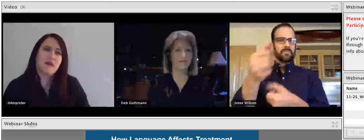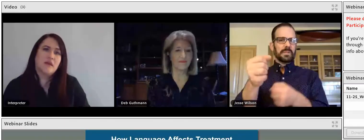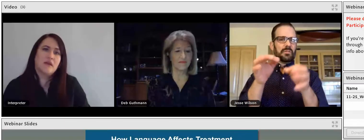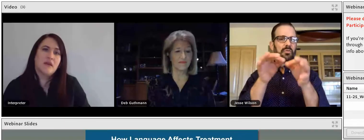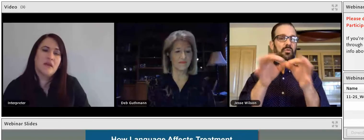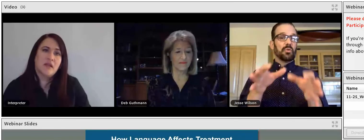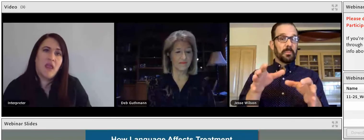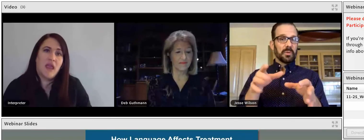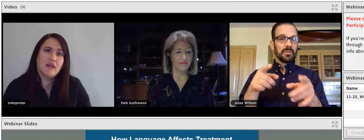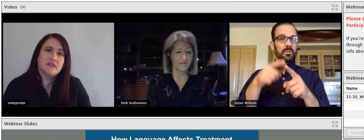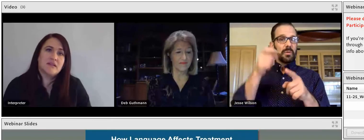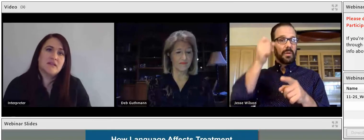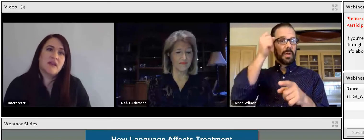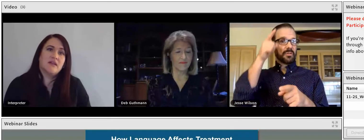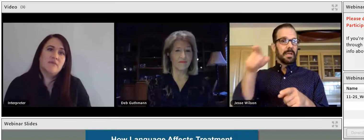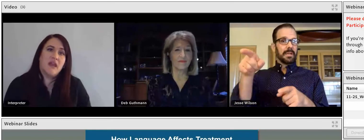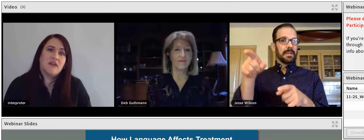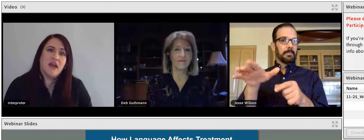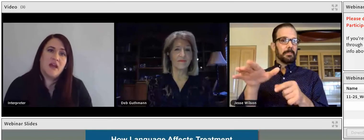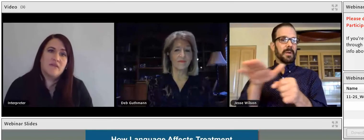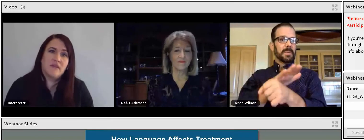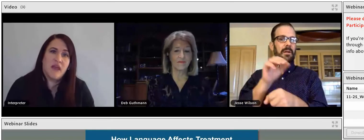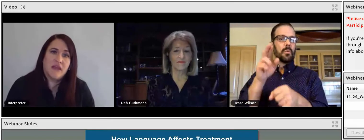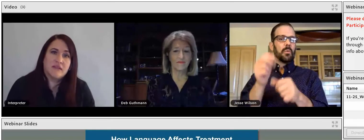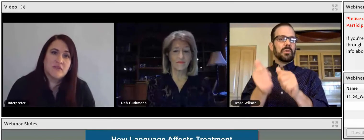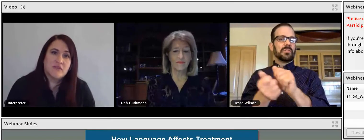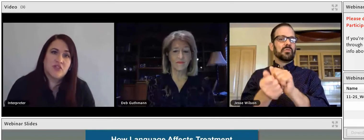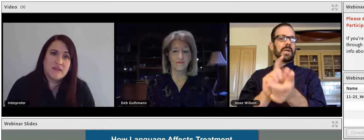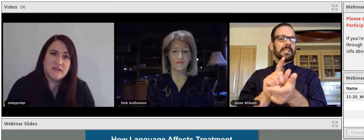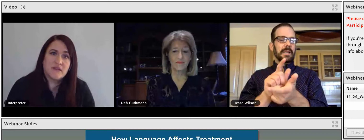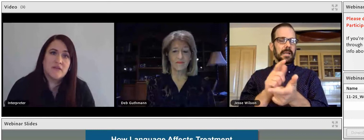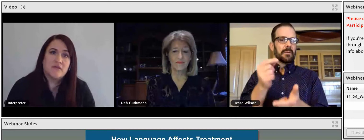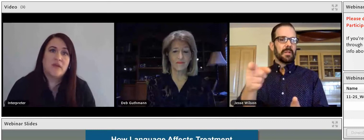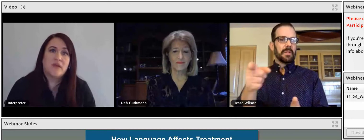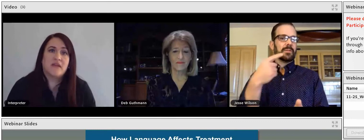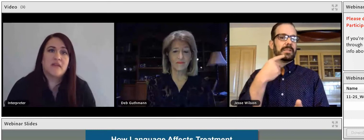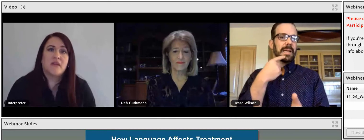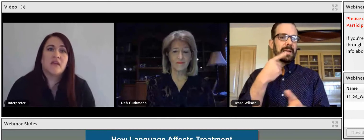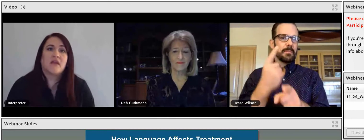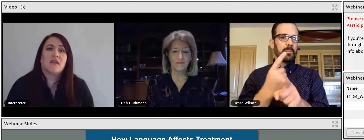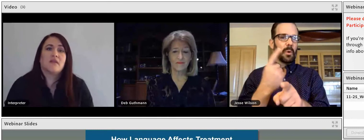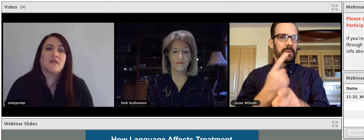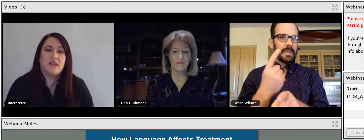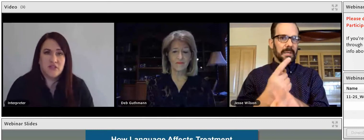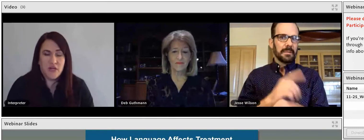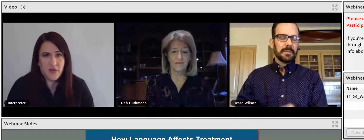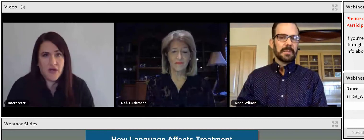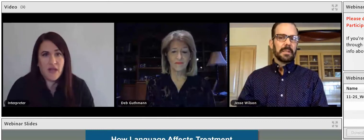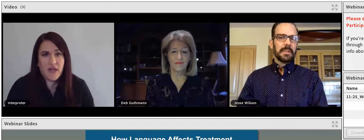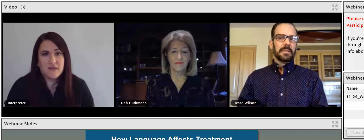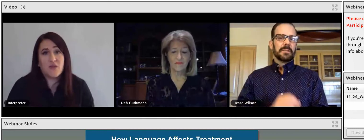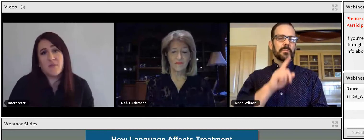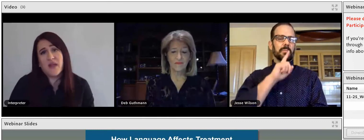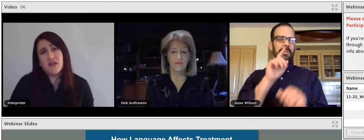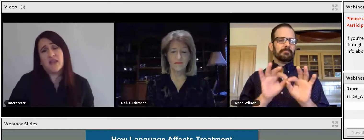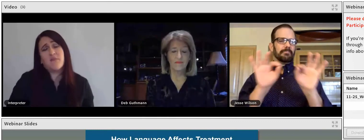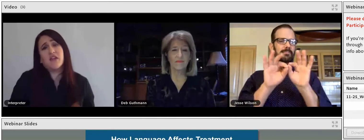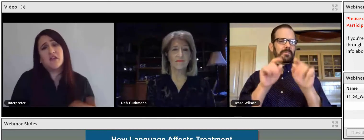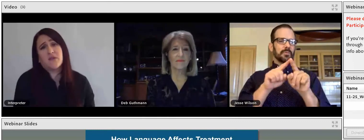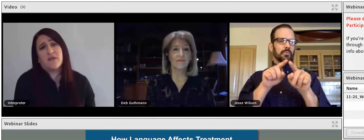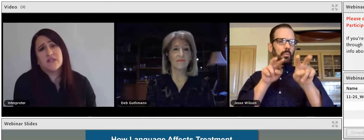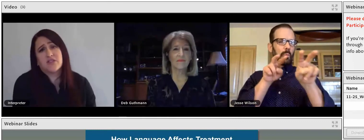the group, and they may not have that trust with the interpreter, and